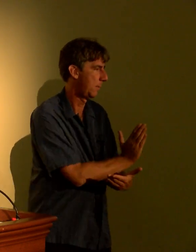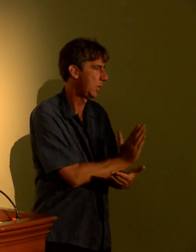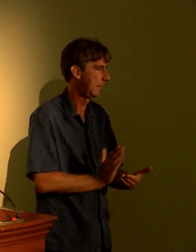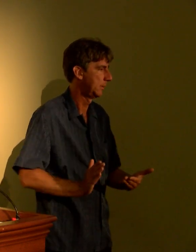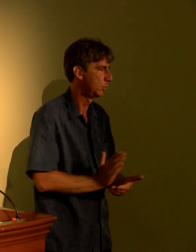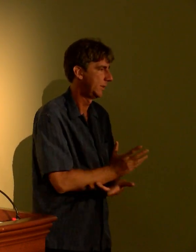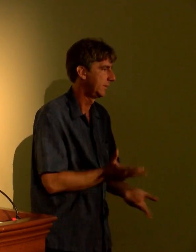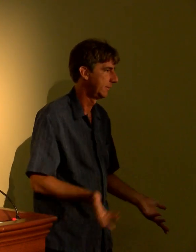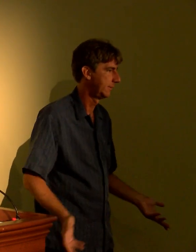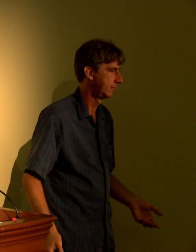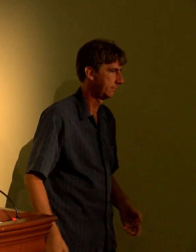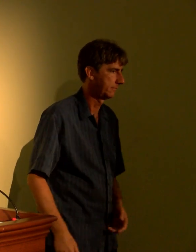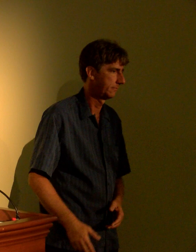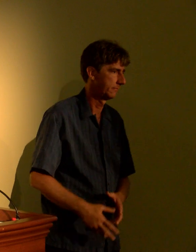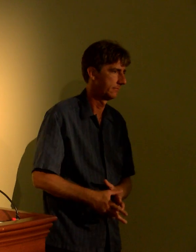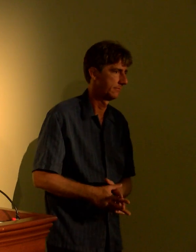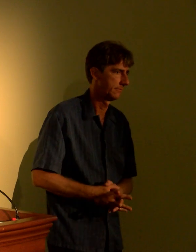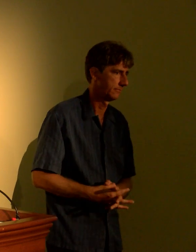It's a